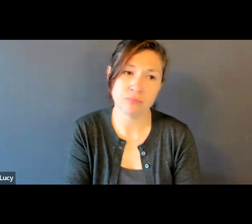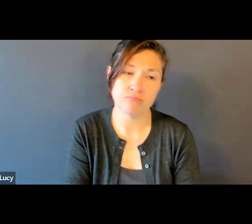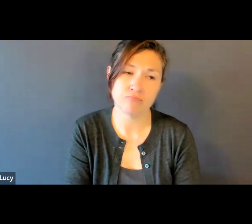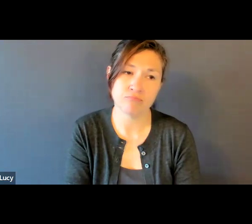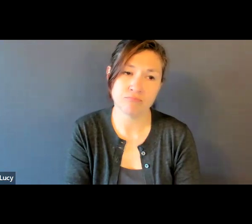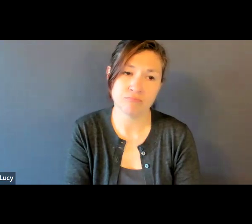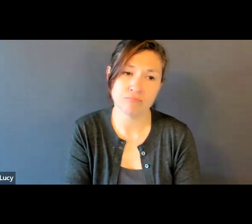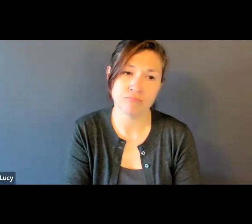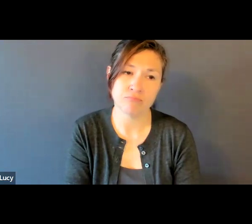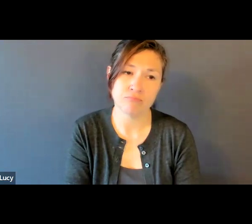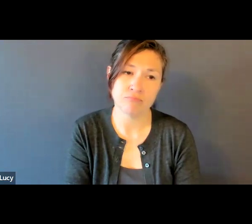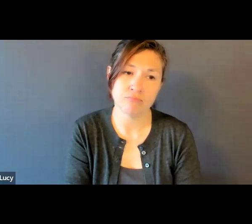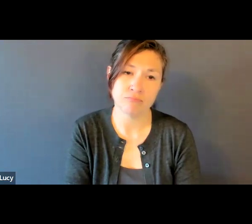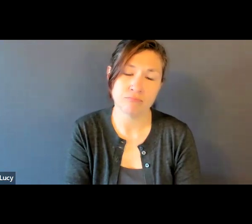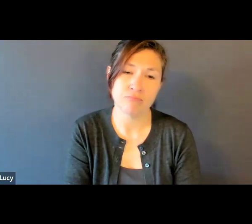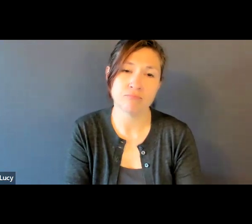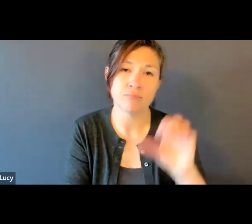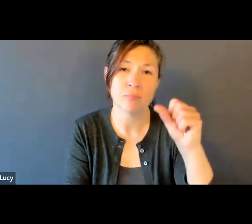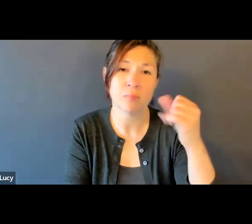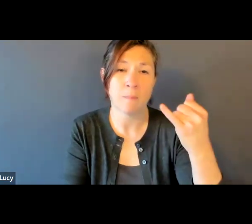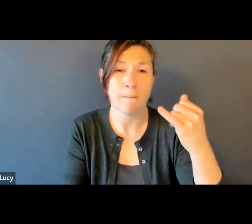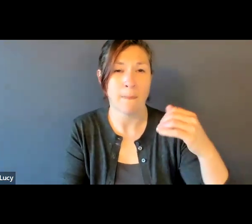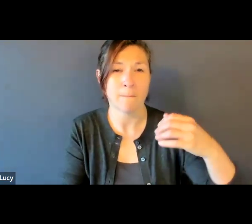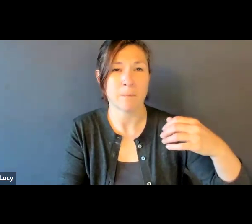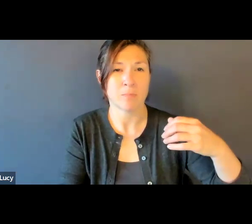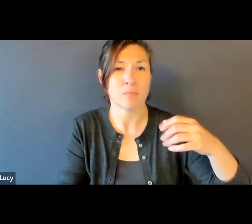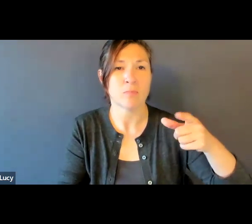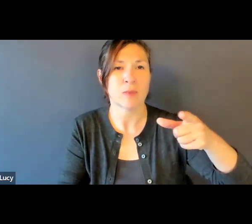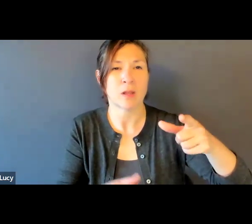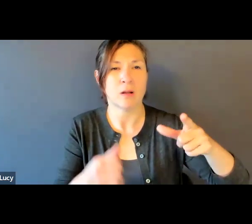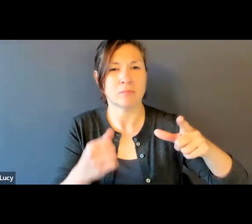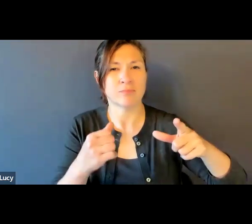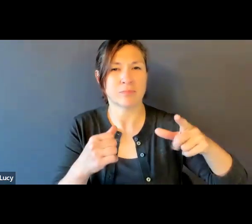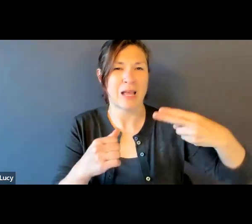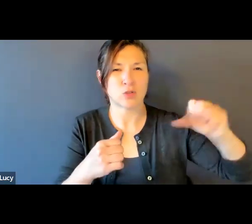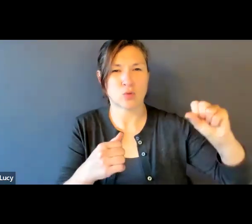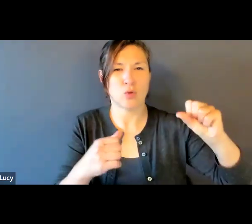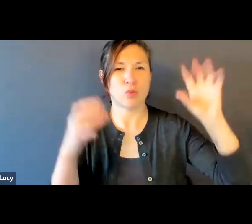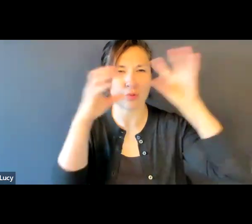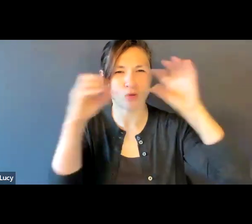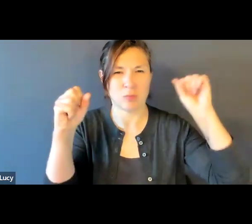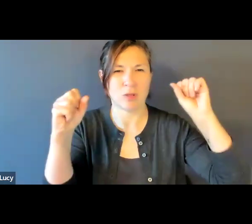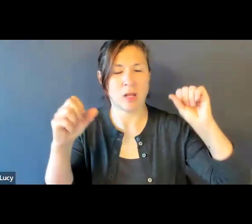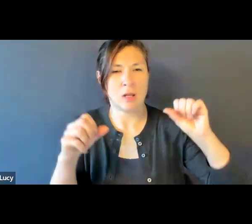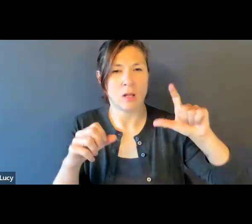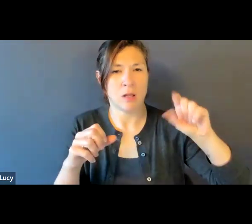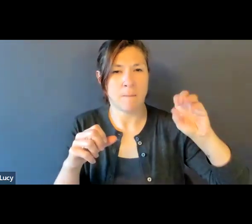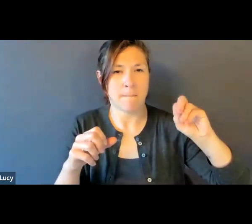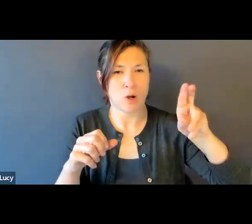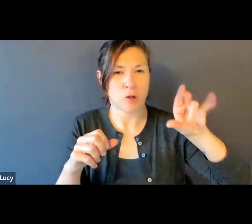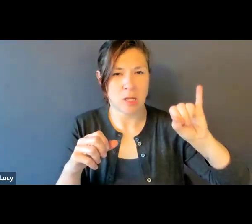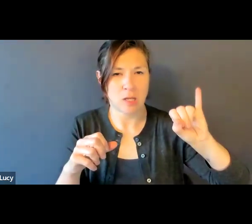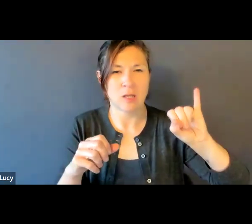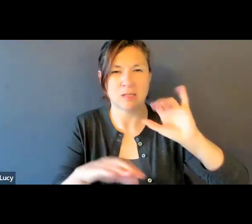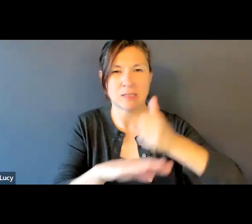secondary superintendent Lombardi is kind of getting set up, I'm just going to talk a little bit about the background of this. So back